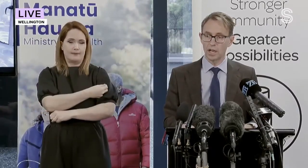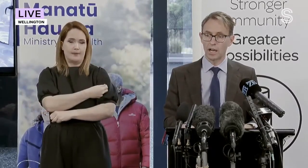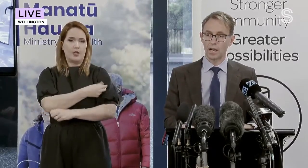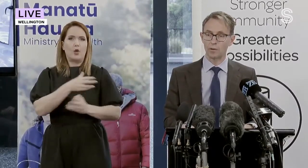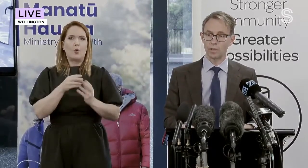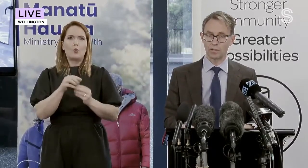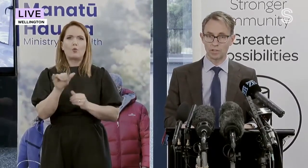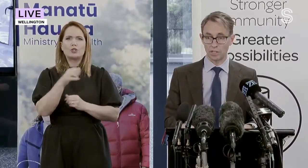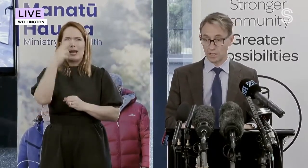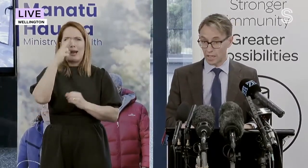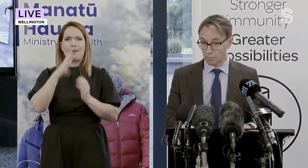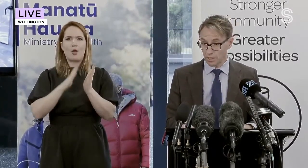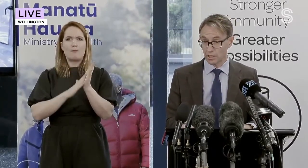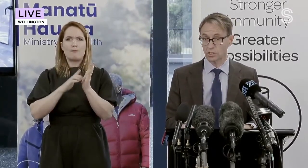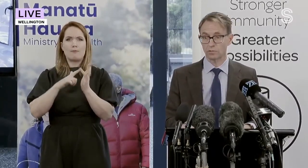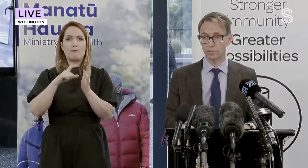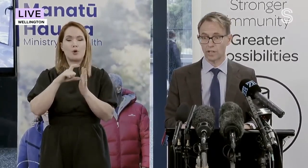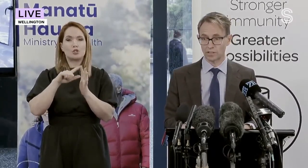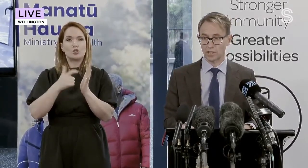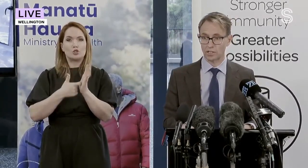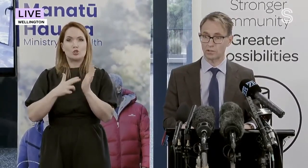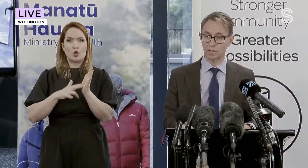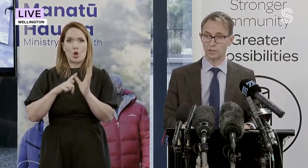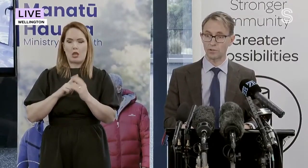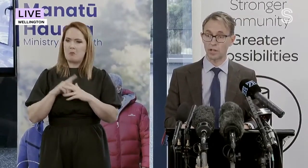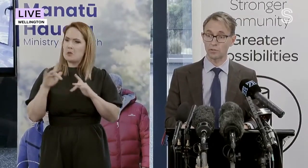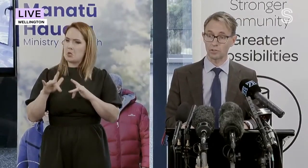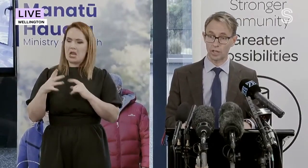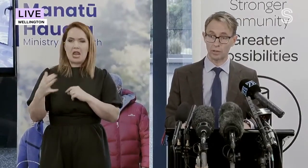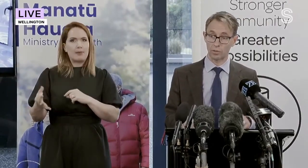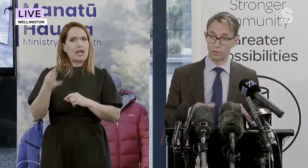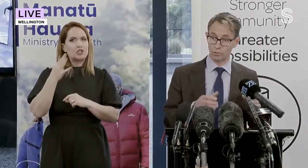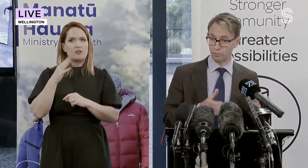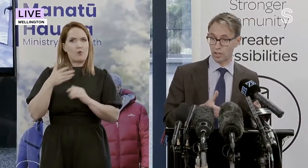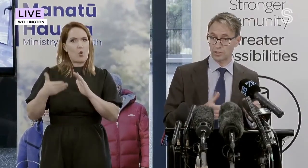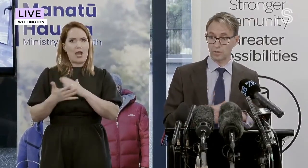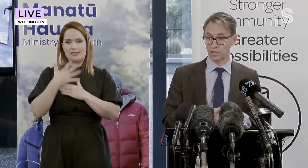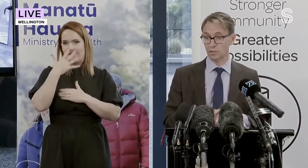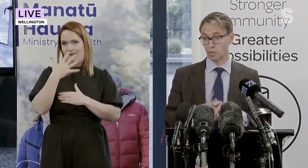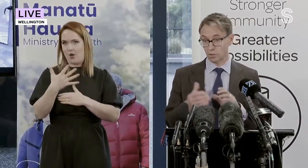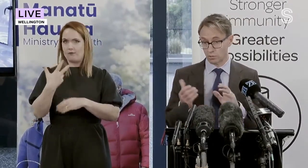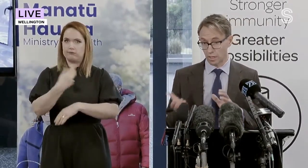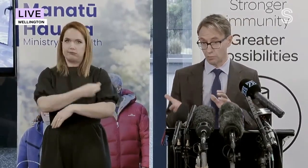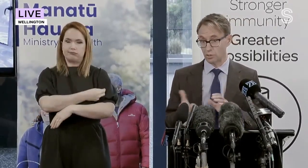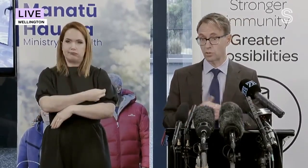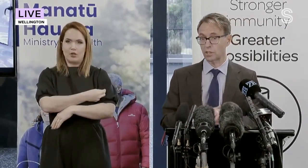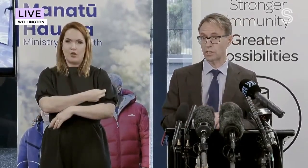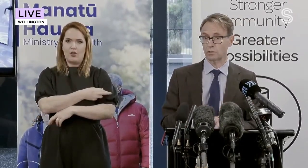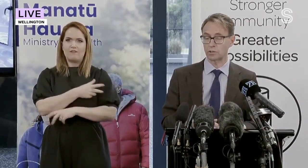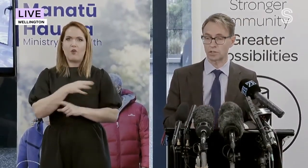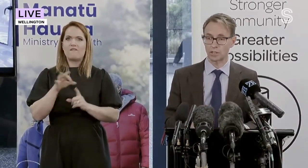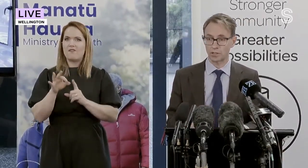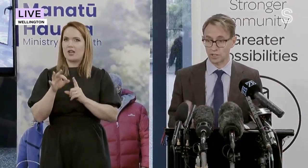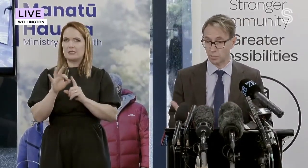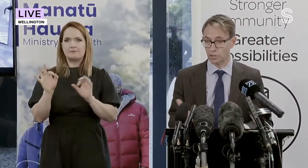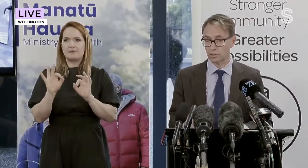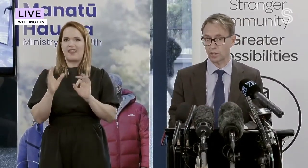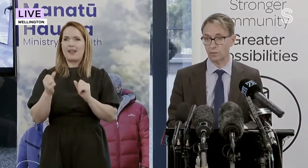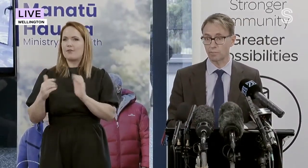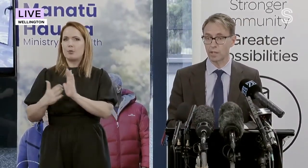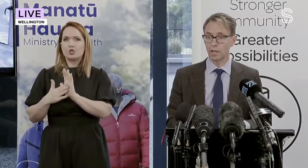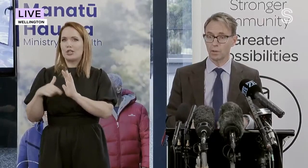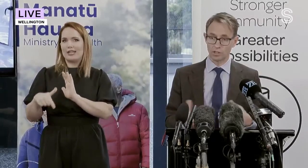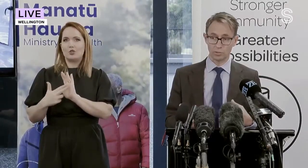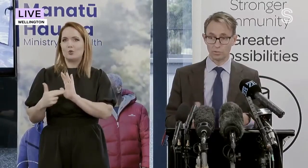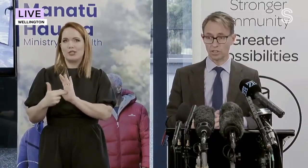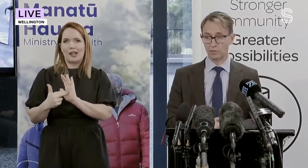vaccine. We haven't yet had an application for vaccination of under 5s. With the Pfizer vaccine, we don't have Moderna here in New Zealand at this point in